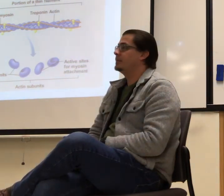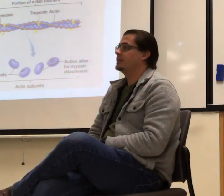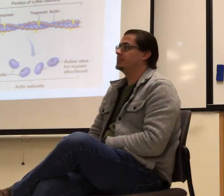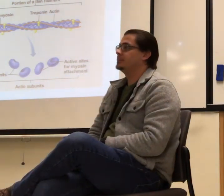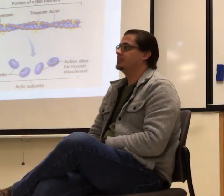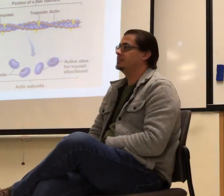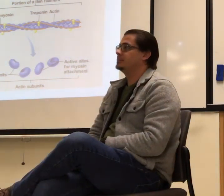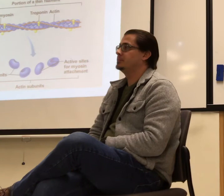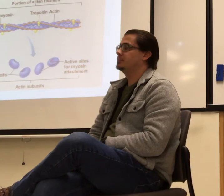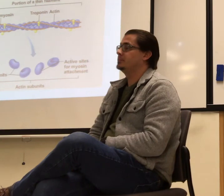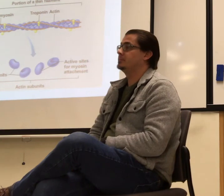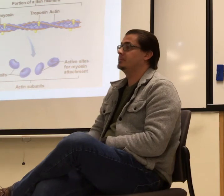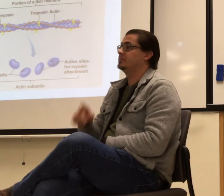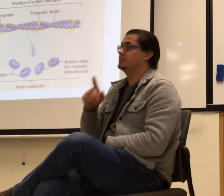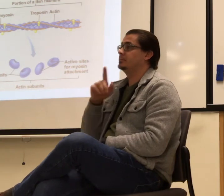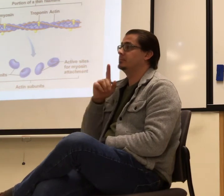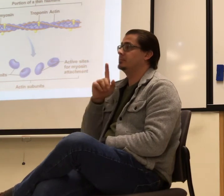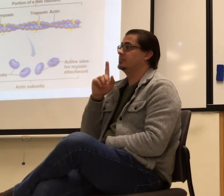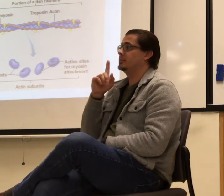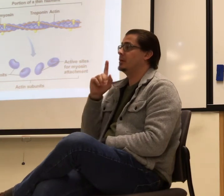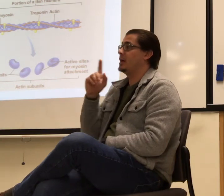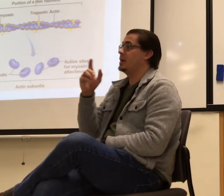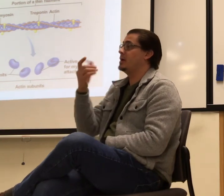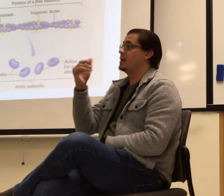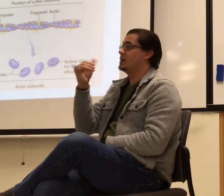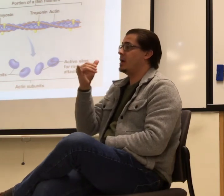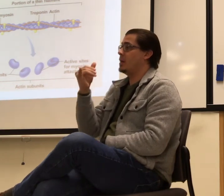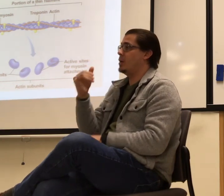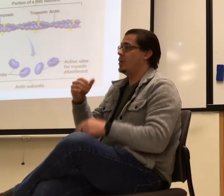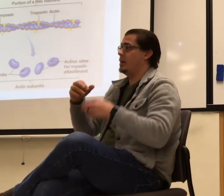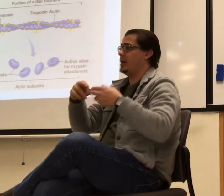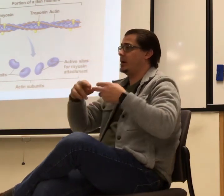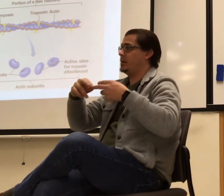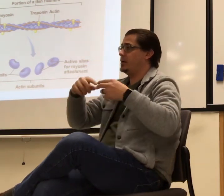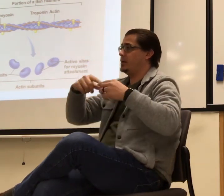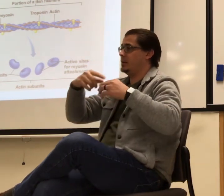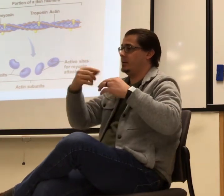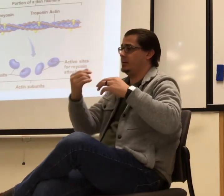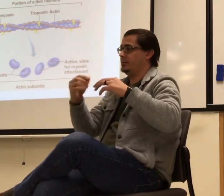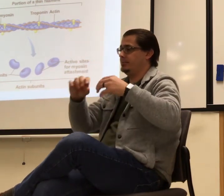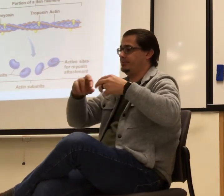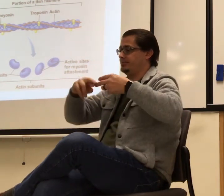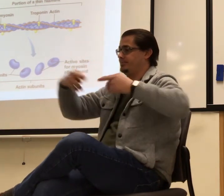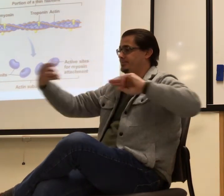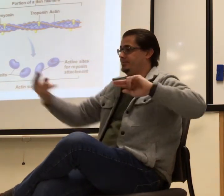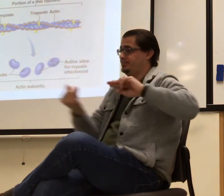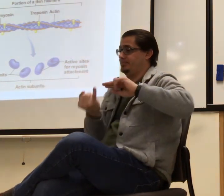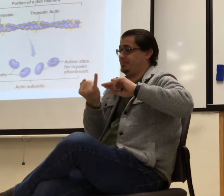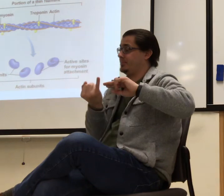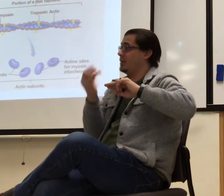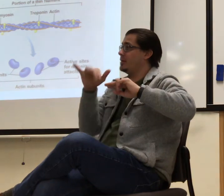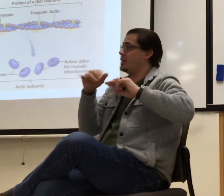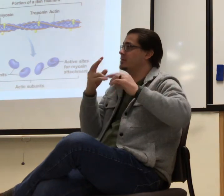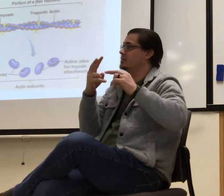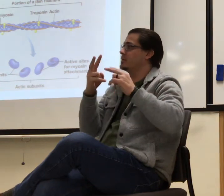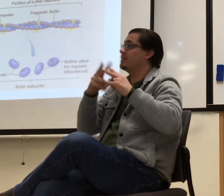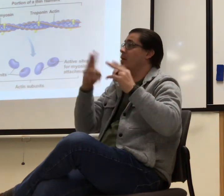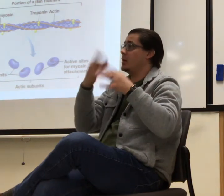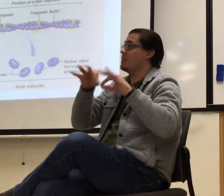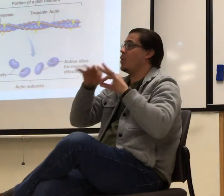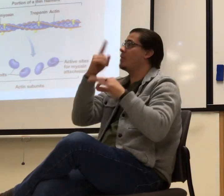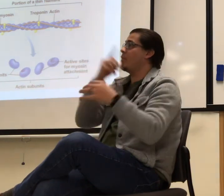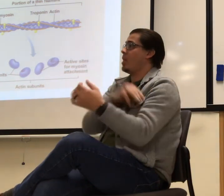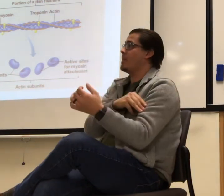Okay, so this is actually a very important part of the muscle for